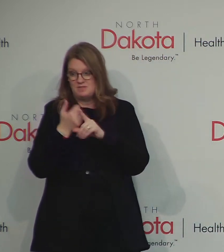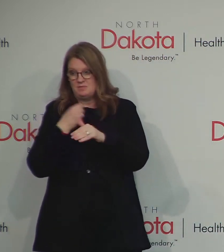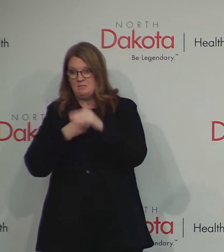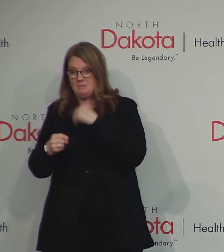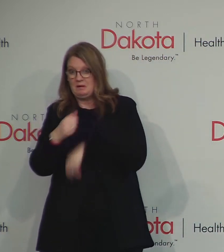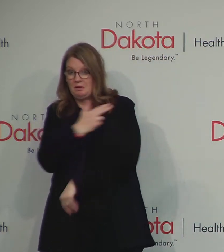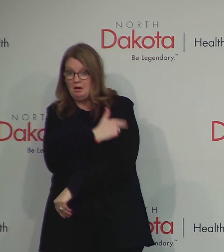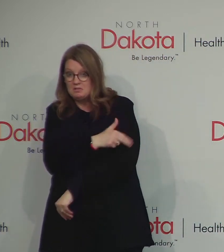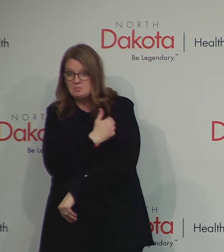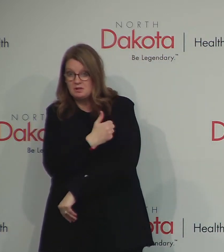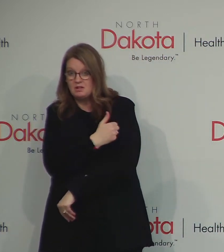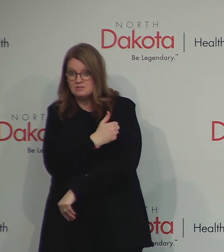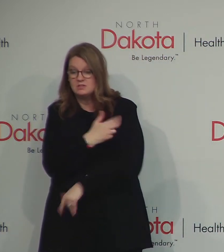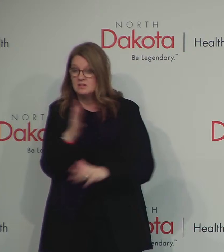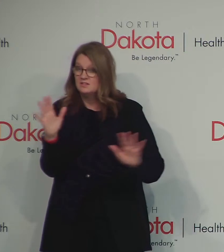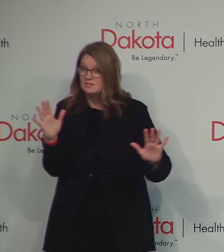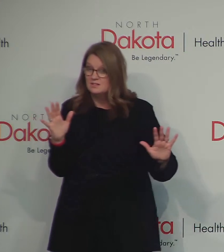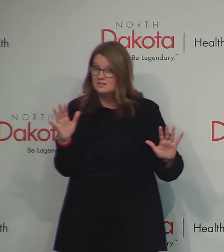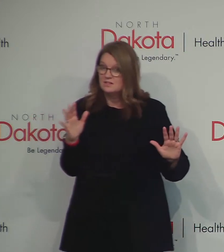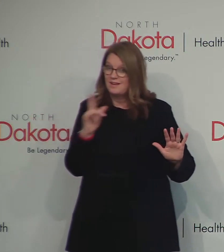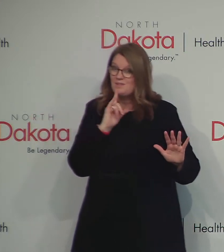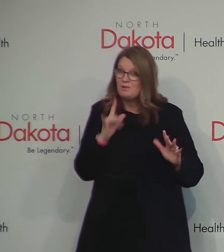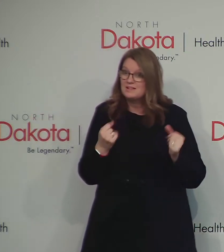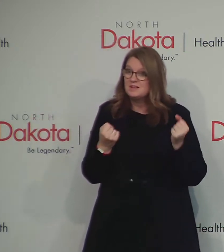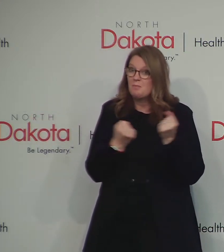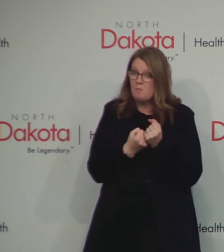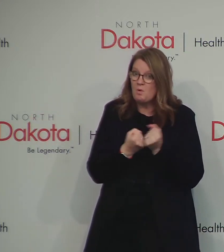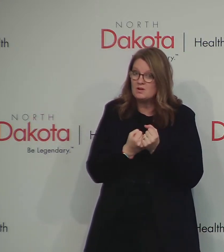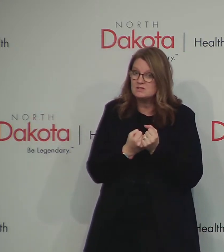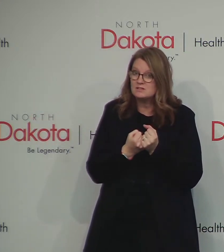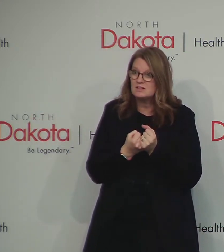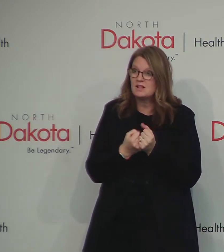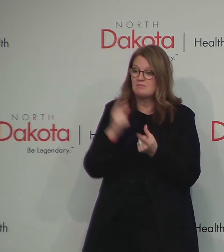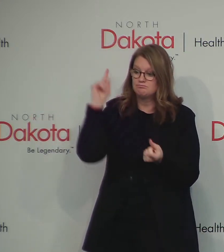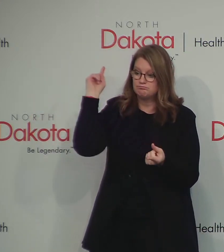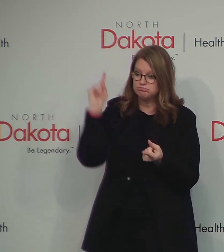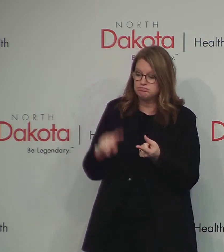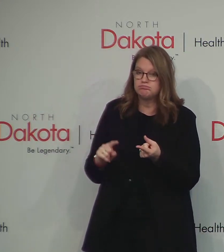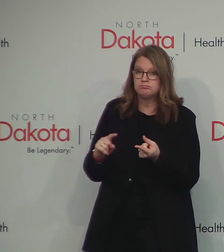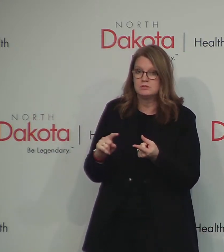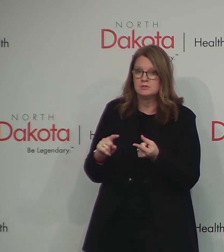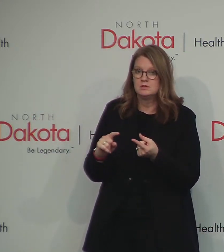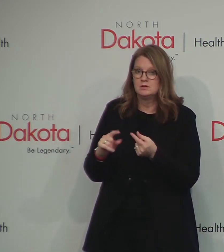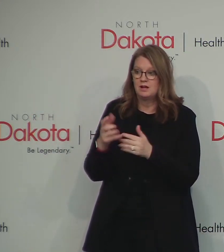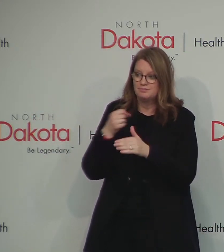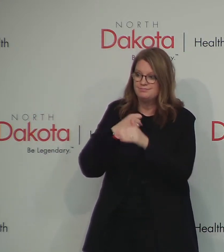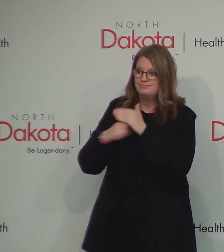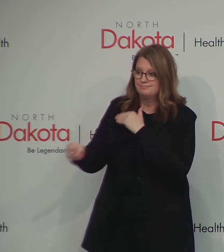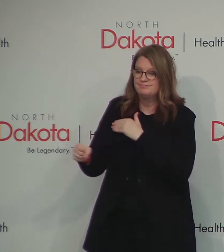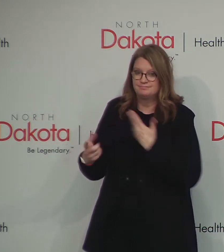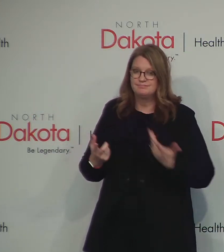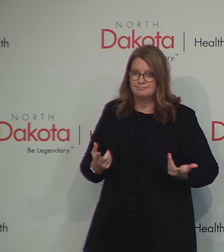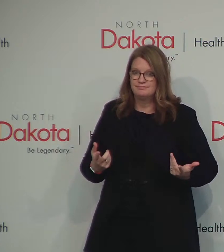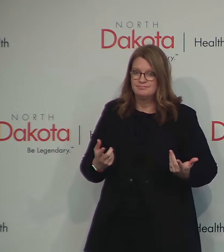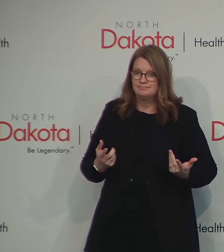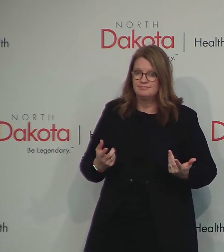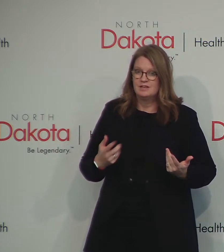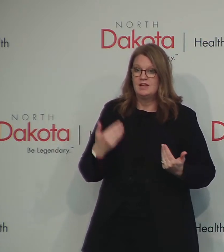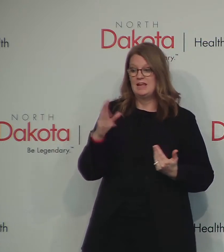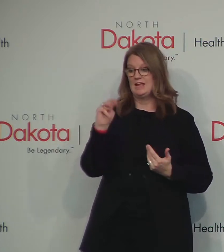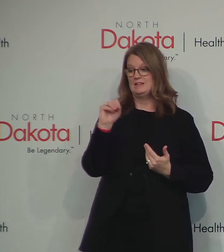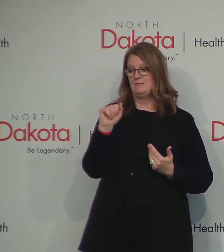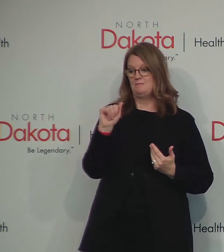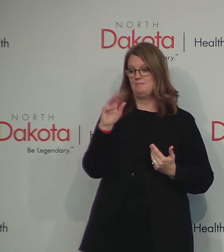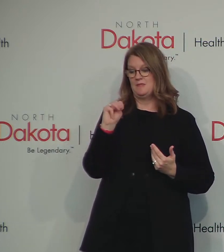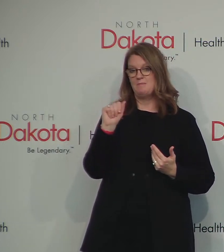hospitalized, which supports the decreased risk of hospitalization post-infusion that we'd previously heard about from the Mayo Clinic